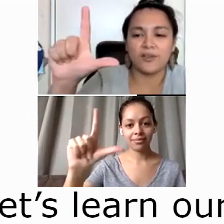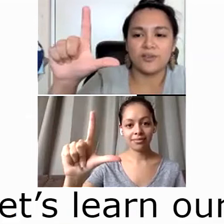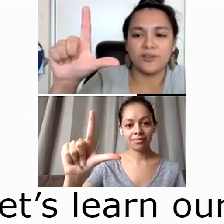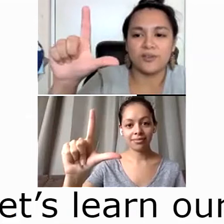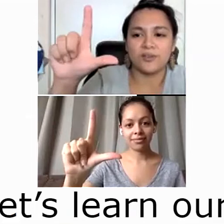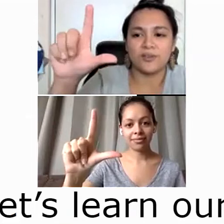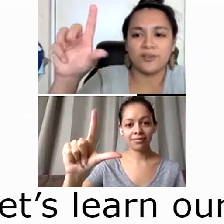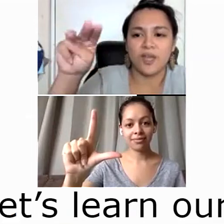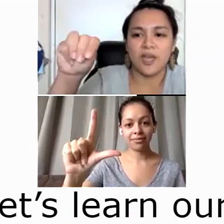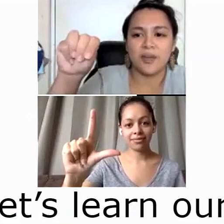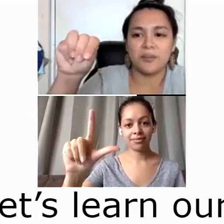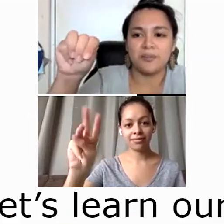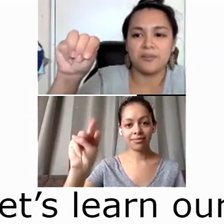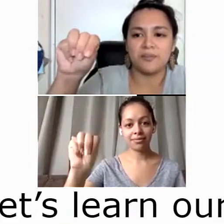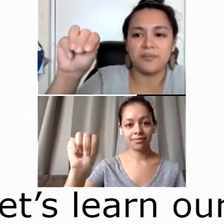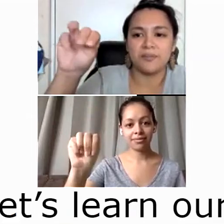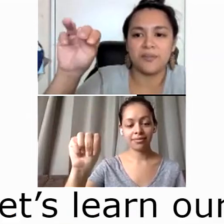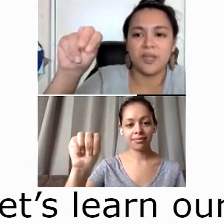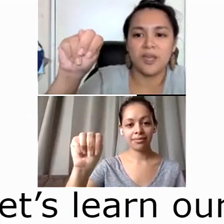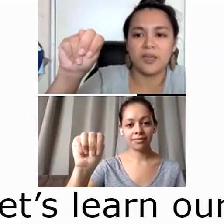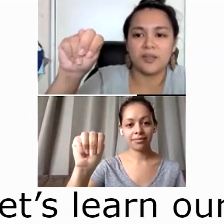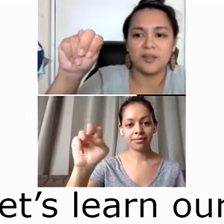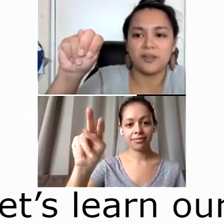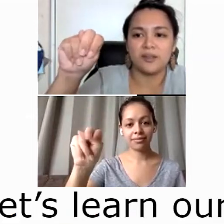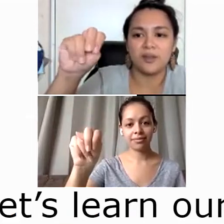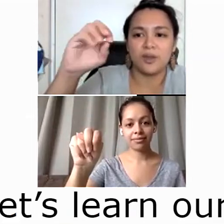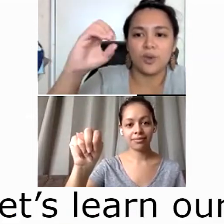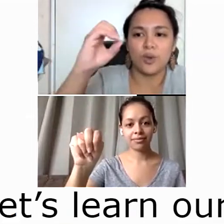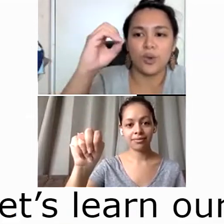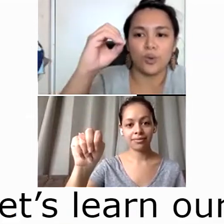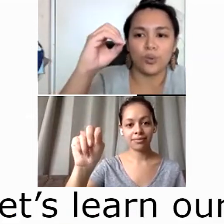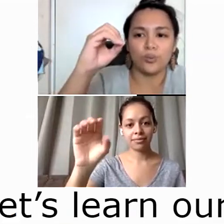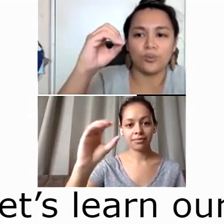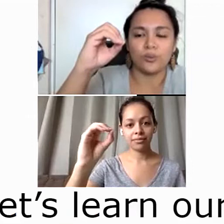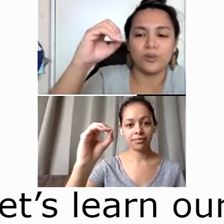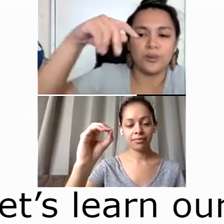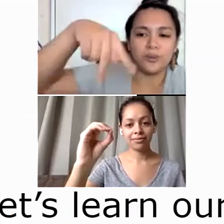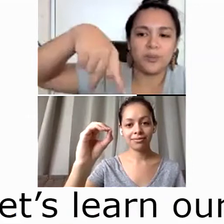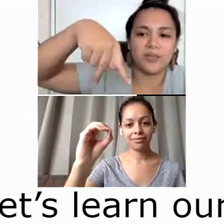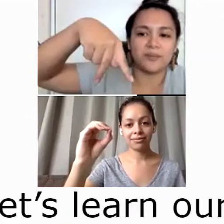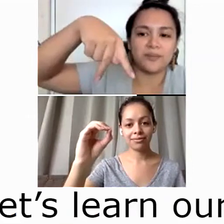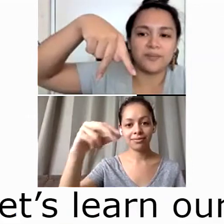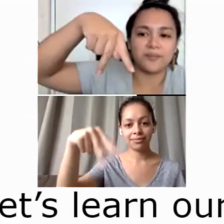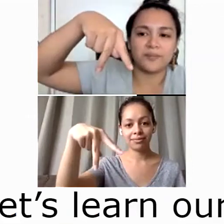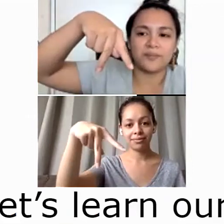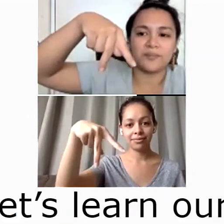L, M, N, O, P,